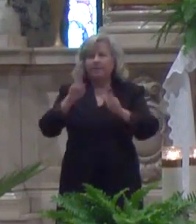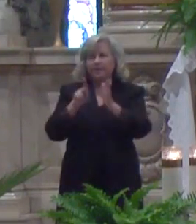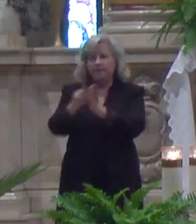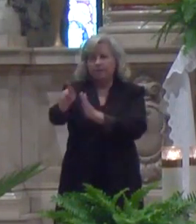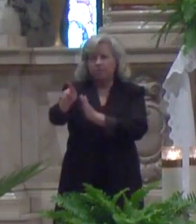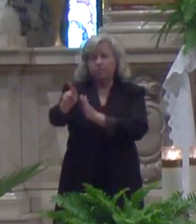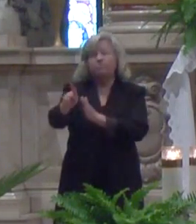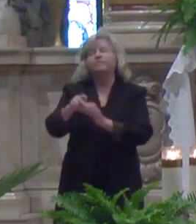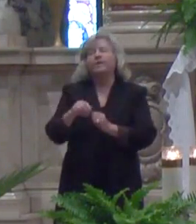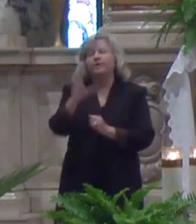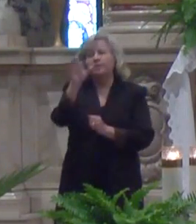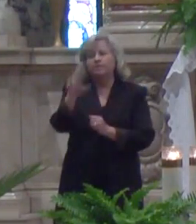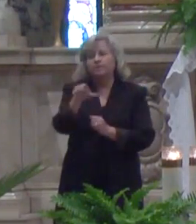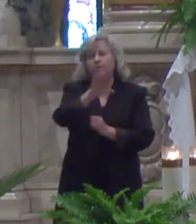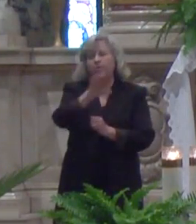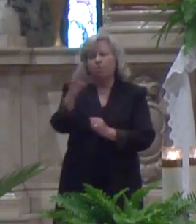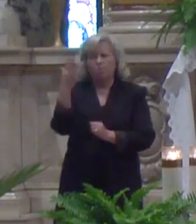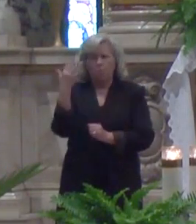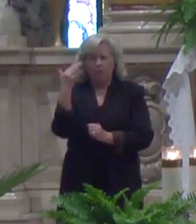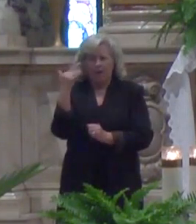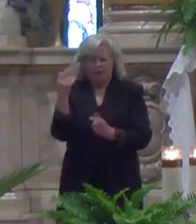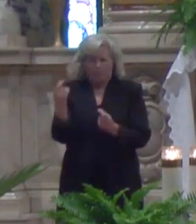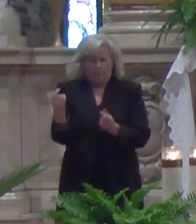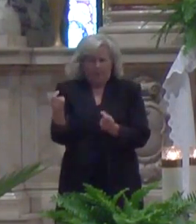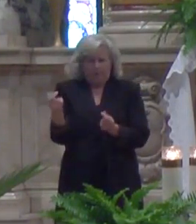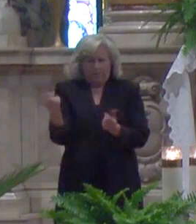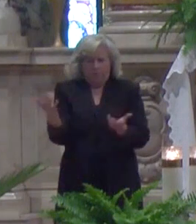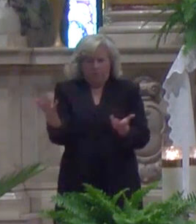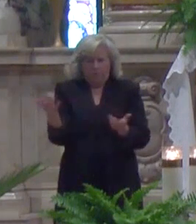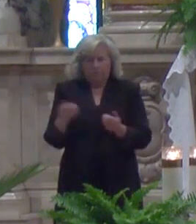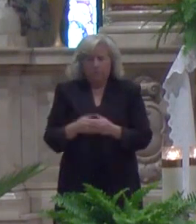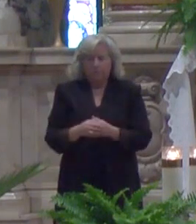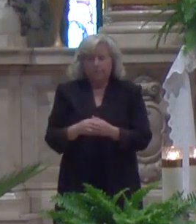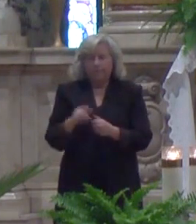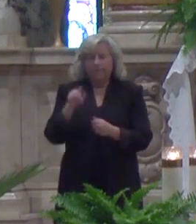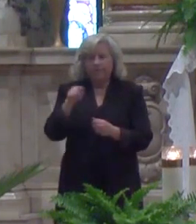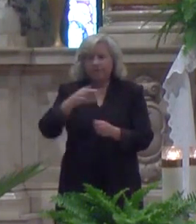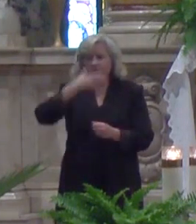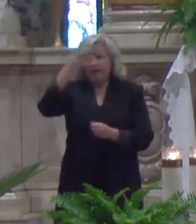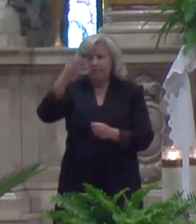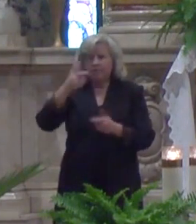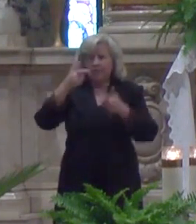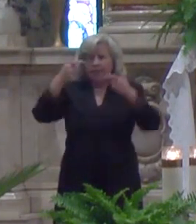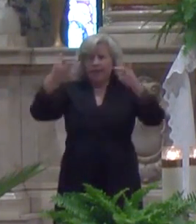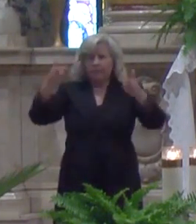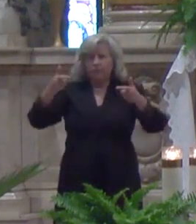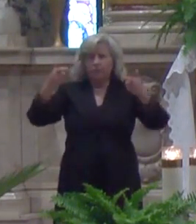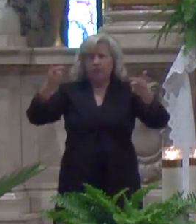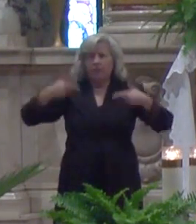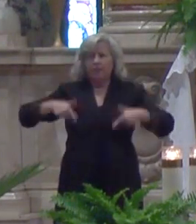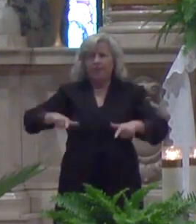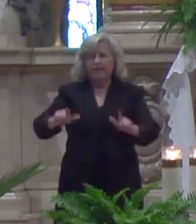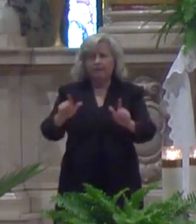Let him be crucified. But he said, "Why? What evil has he done?" They only shouted the louder,